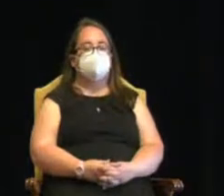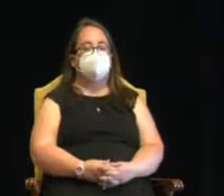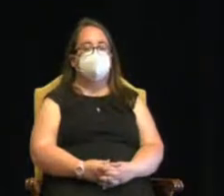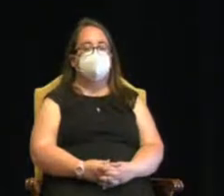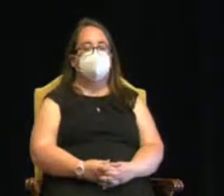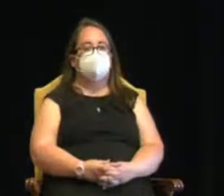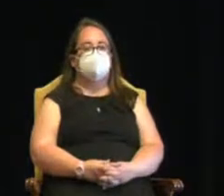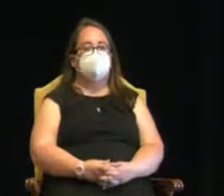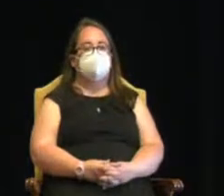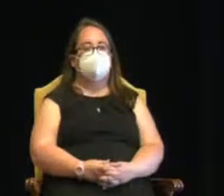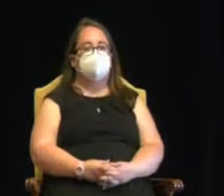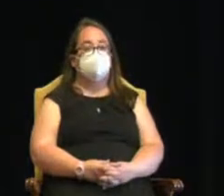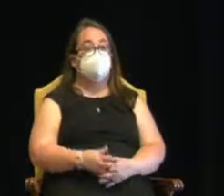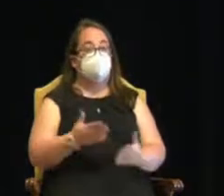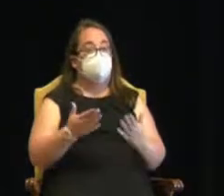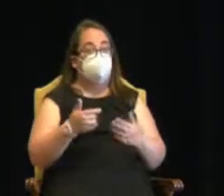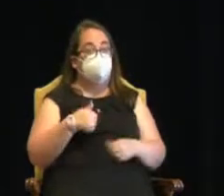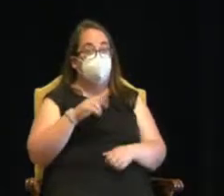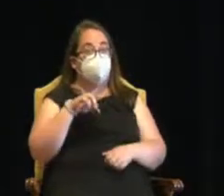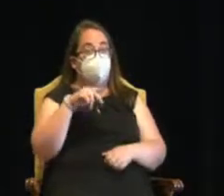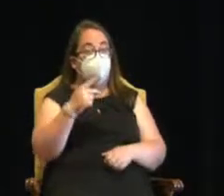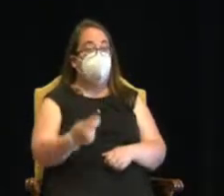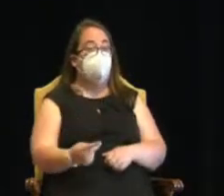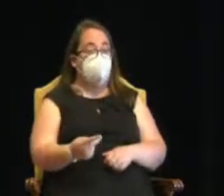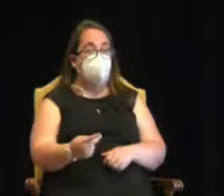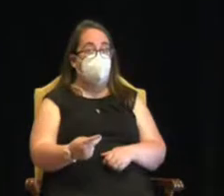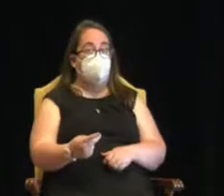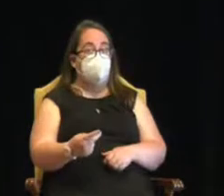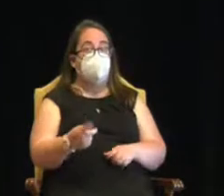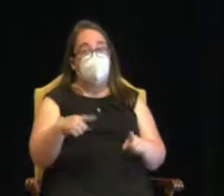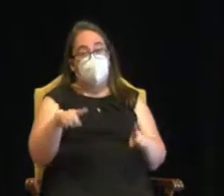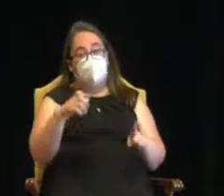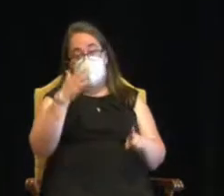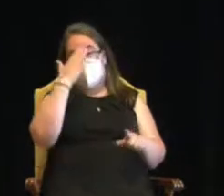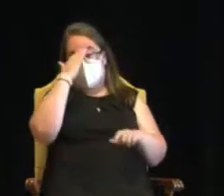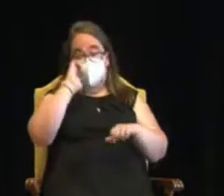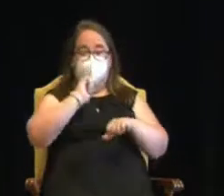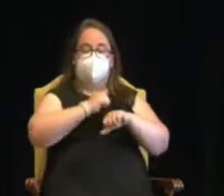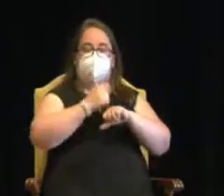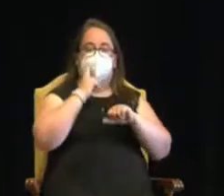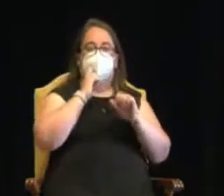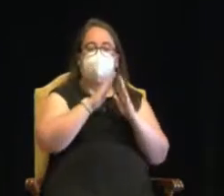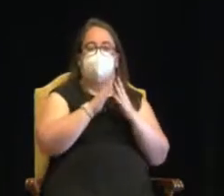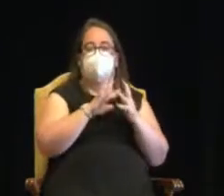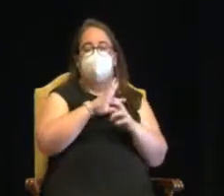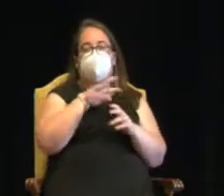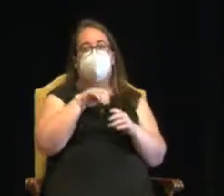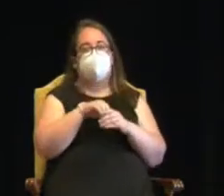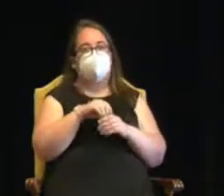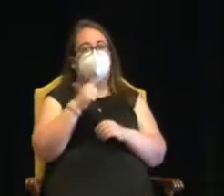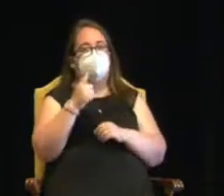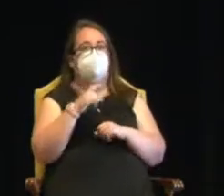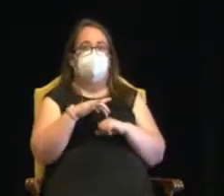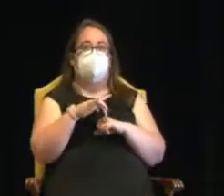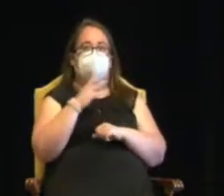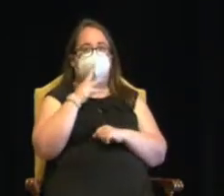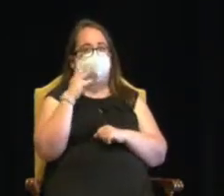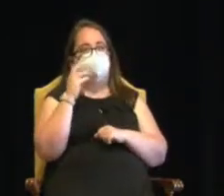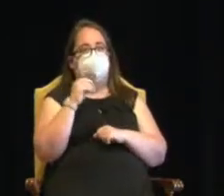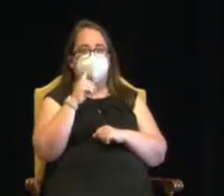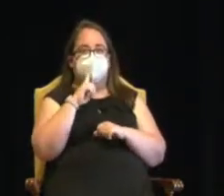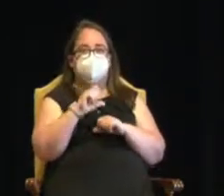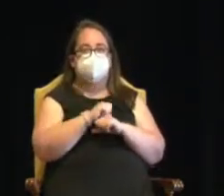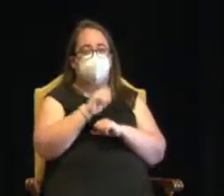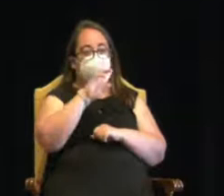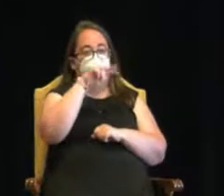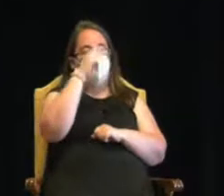I might fall down one day. For those of you who know the setup of the book, it involves someone in his early 60s taking a really